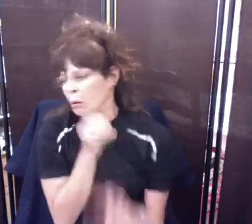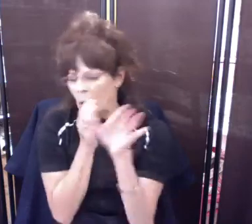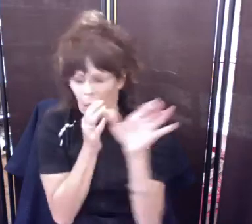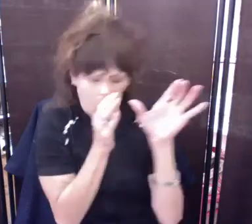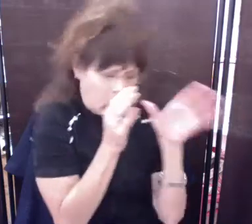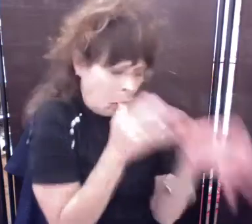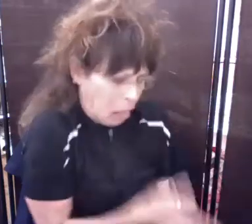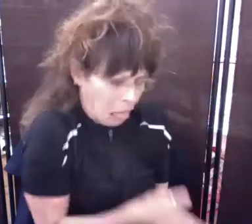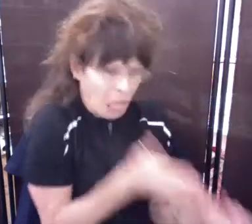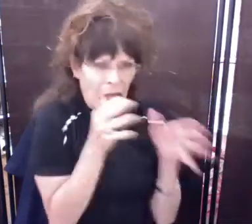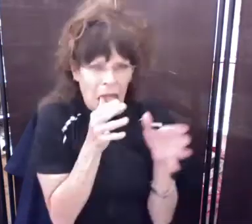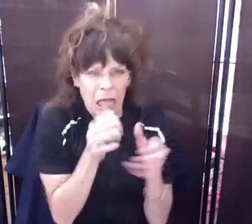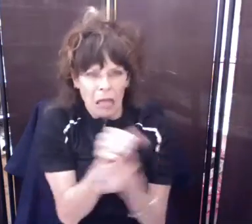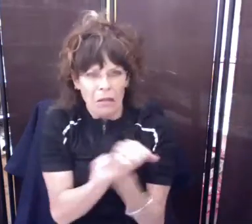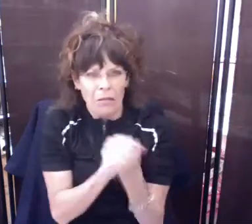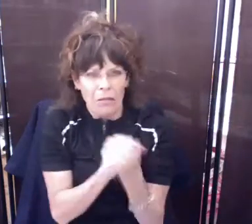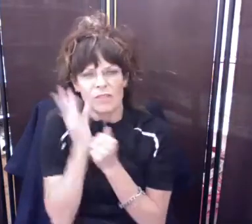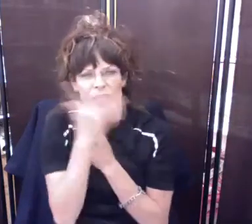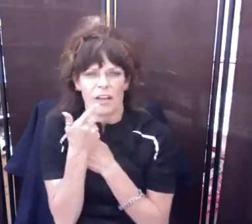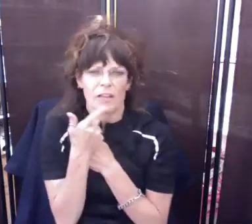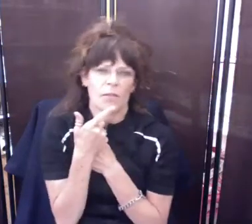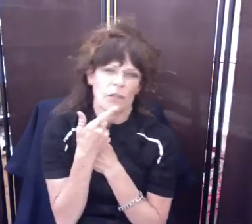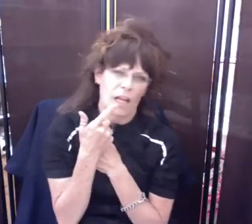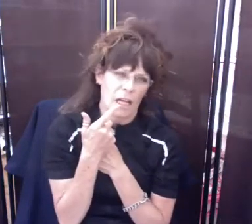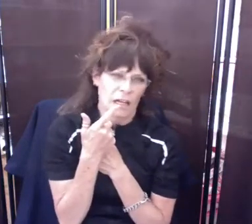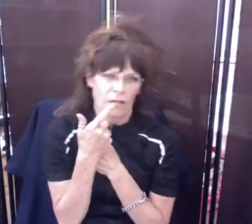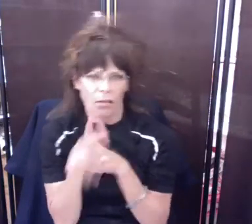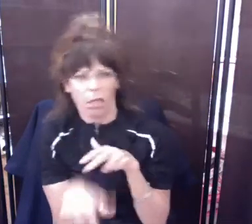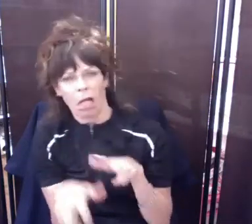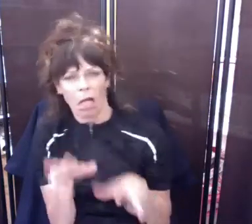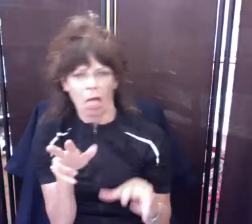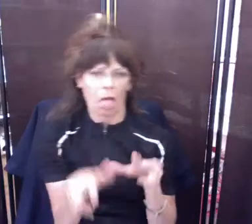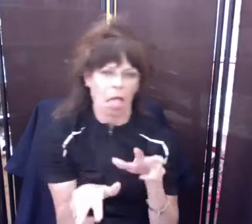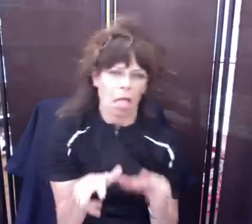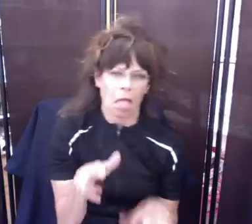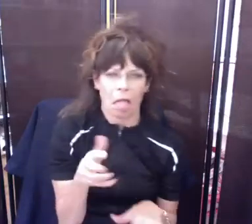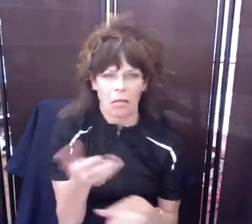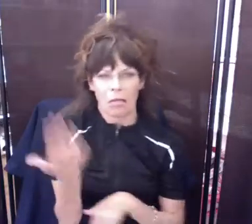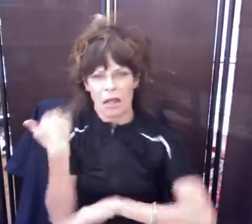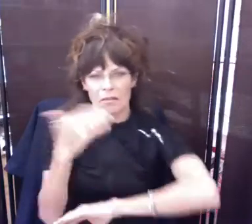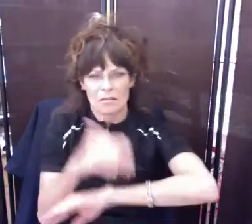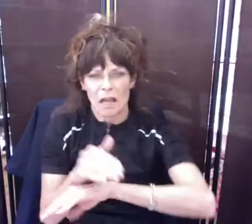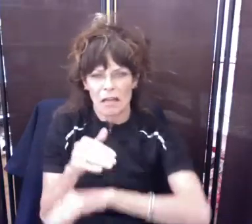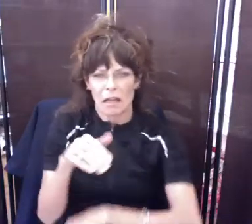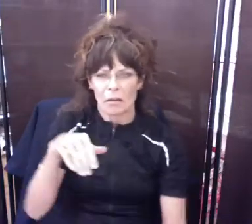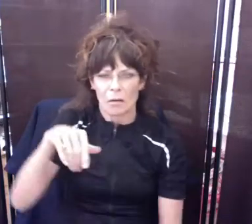I'd walk out and I'm shattered, right? Because I drank like a quart of vodka the night before and I'm 130